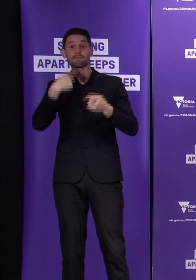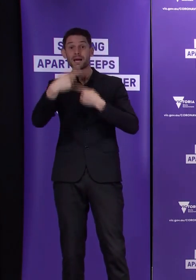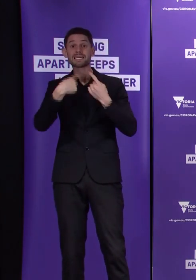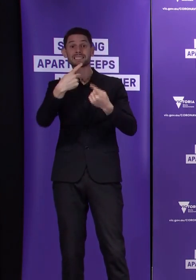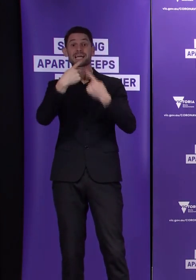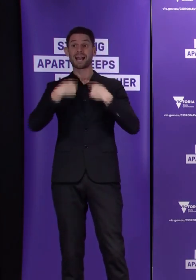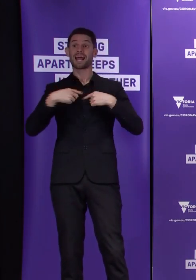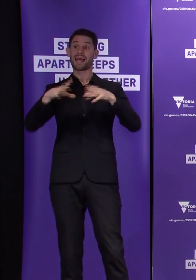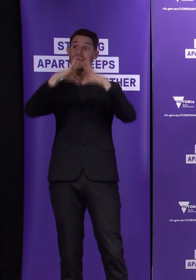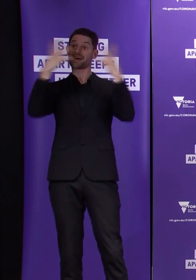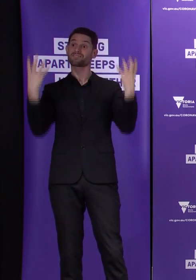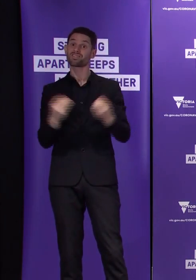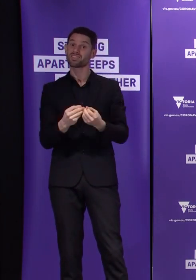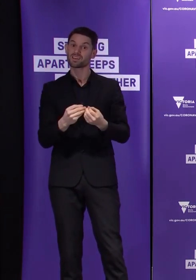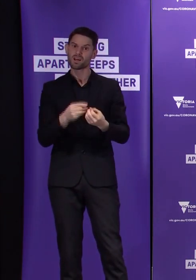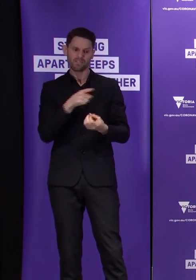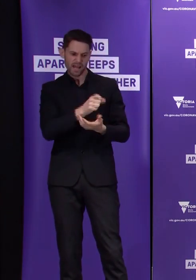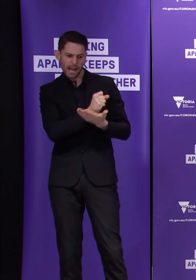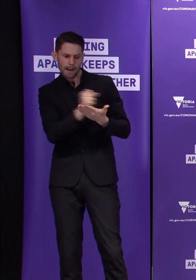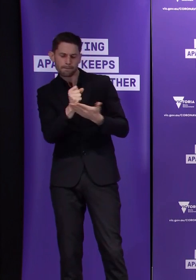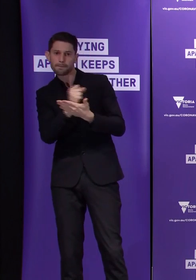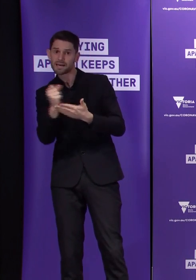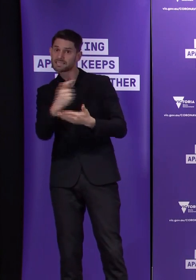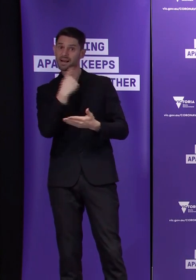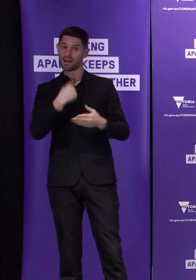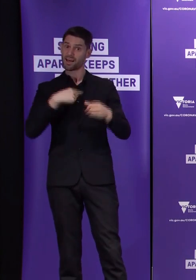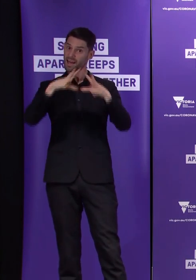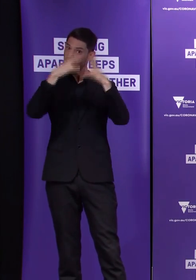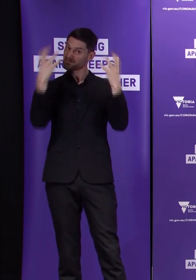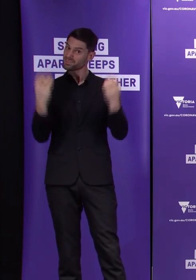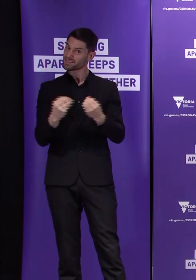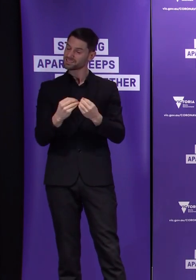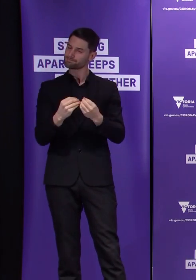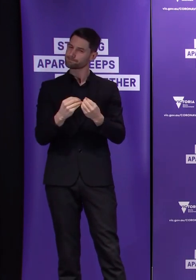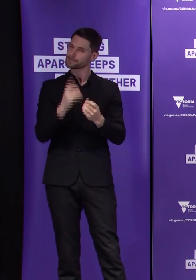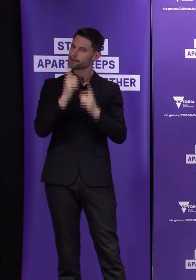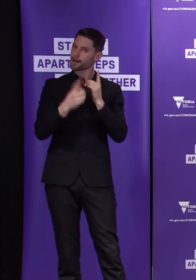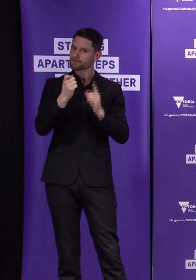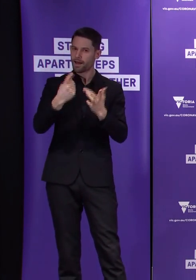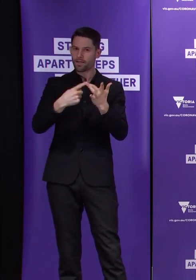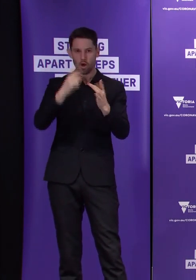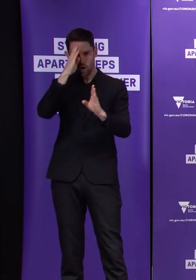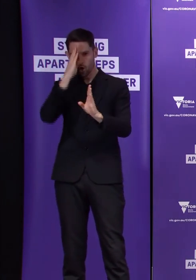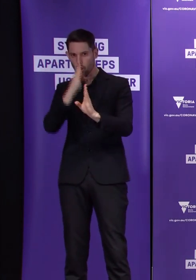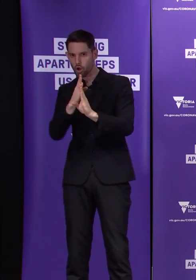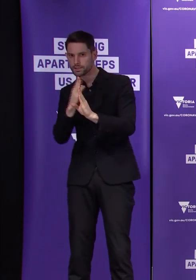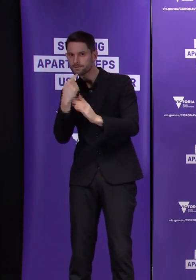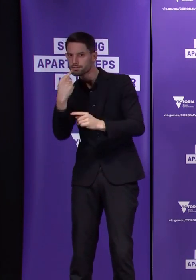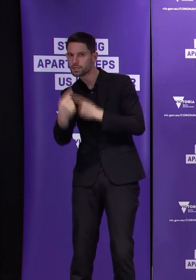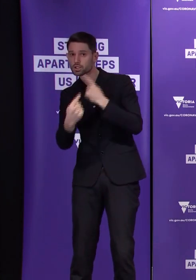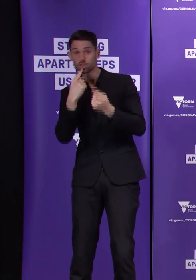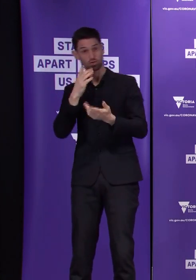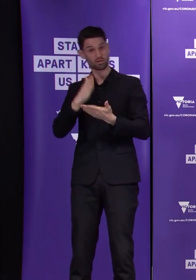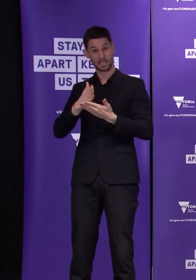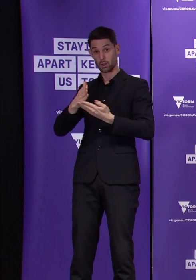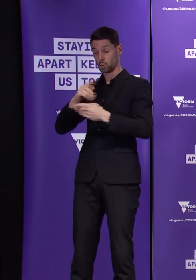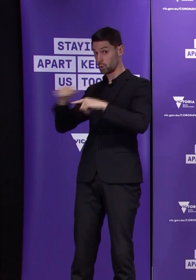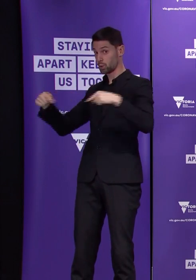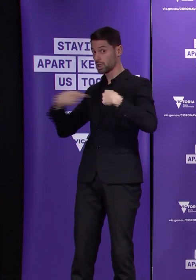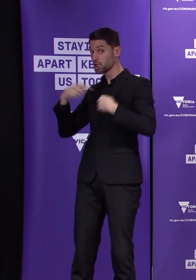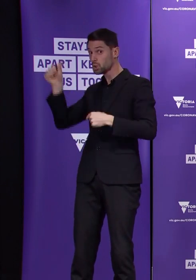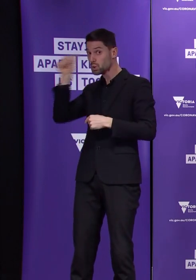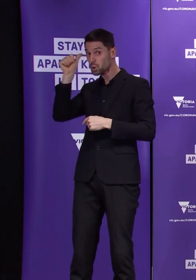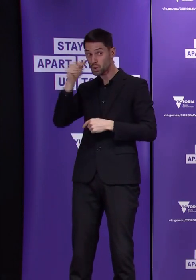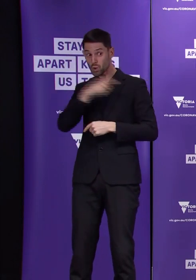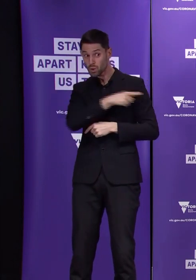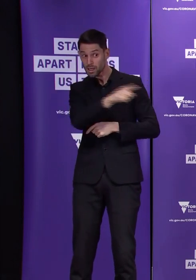some ways just as much. So those dips in reporting probably highlight to us the challenge that we knew people would be facing in reaching out for